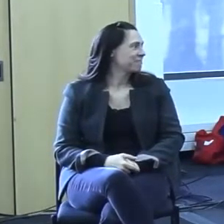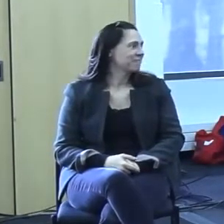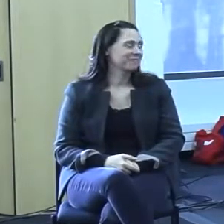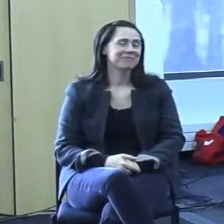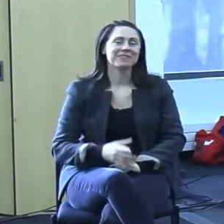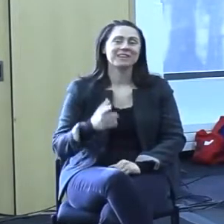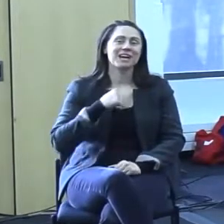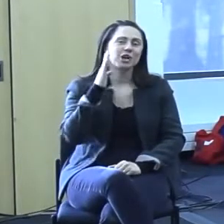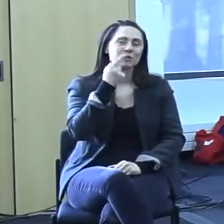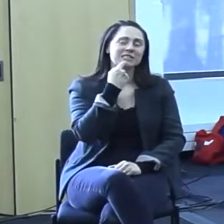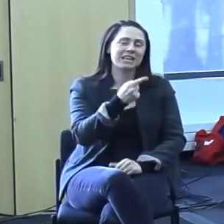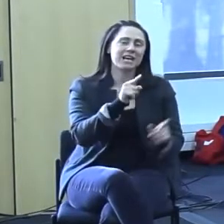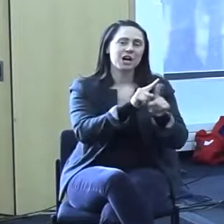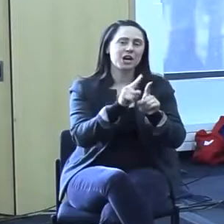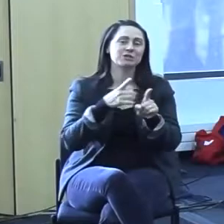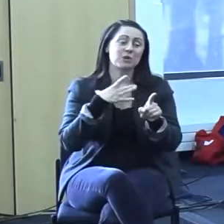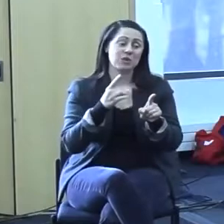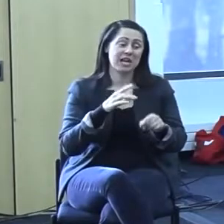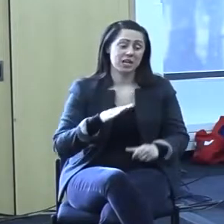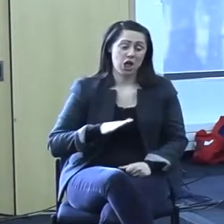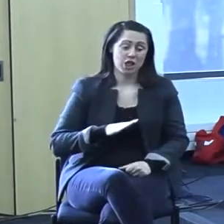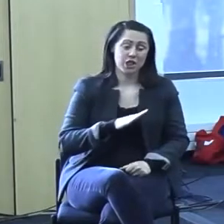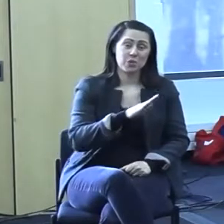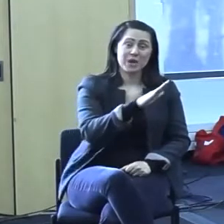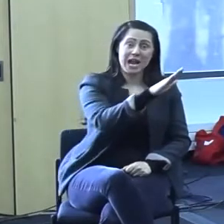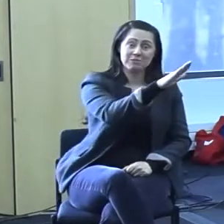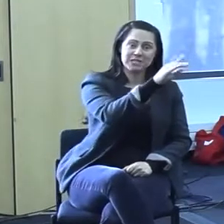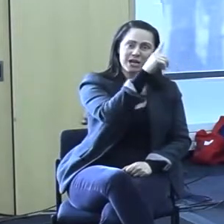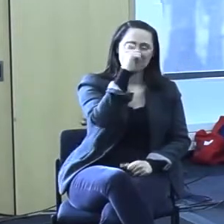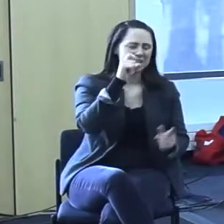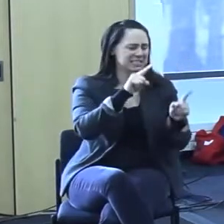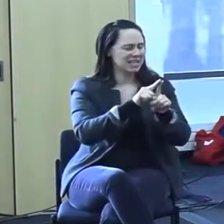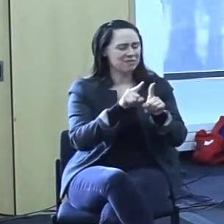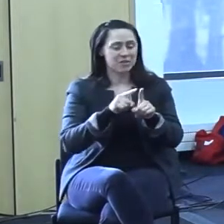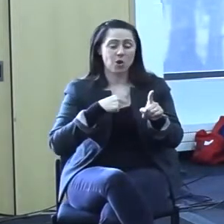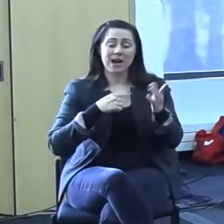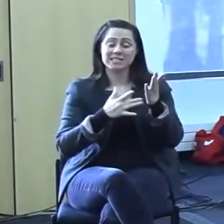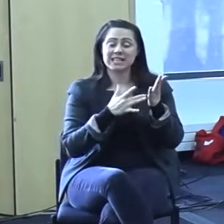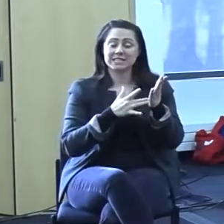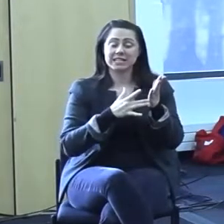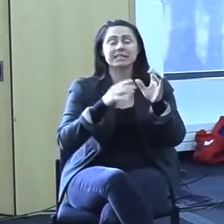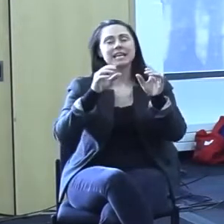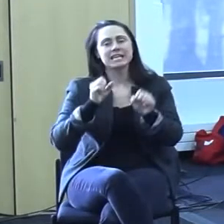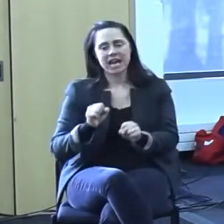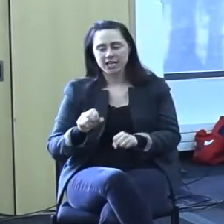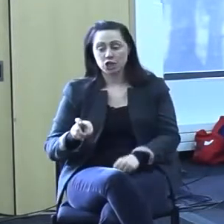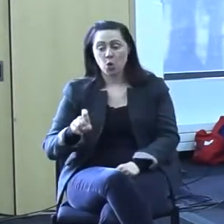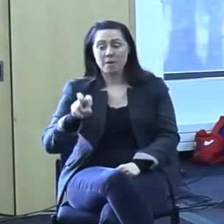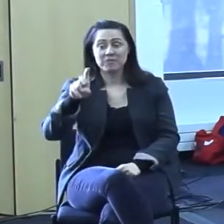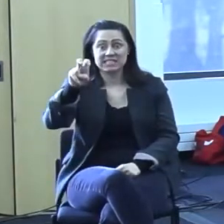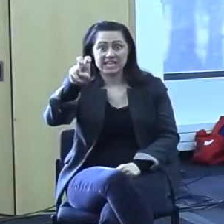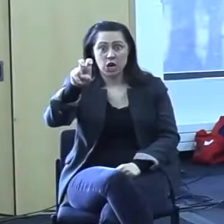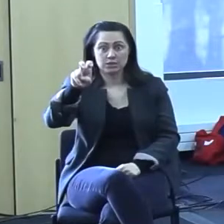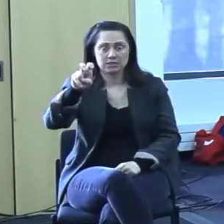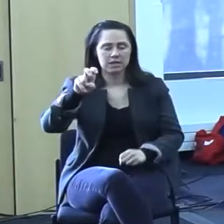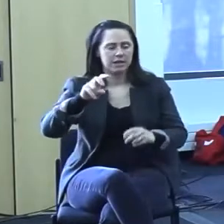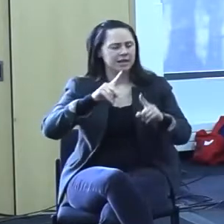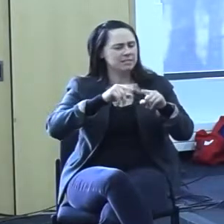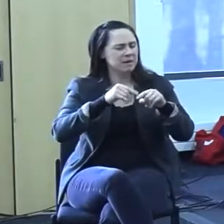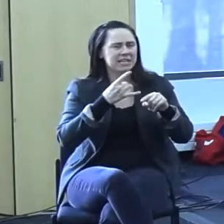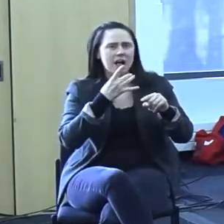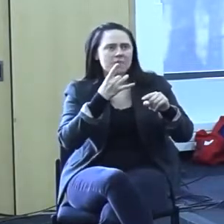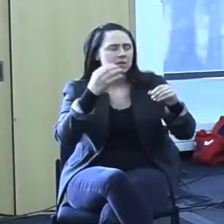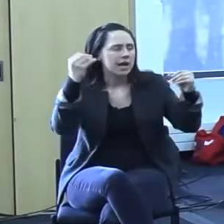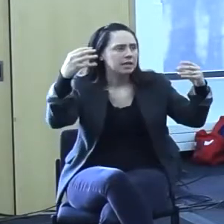I would say I also like the ramp just because even though I technically can take the stairs, depending on like the